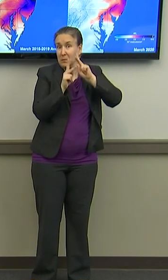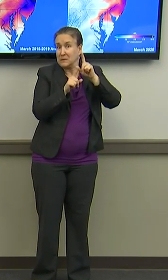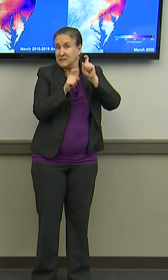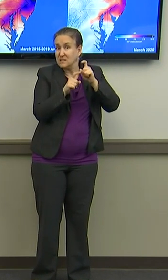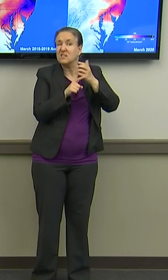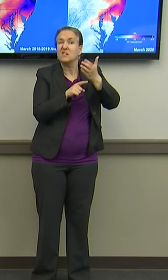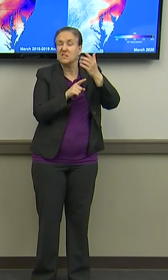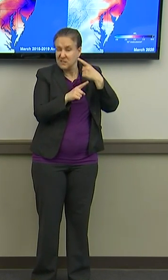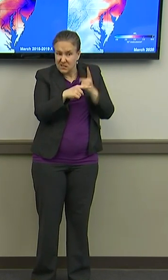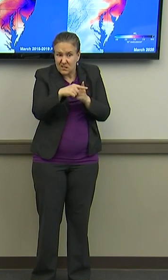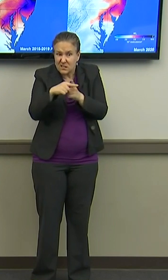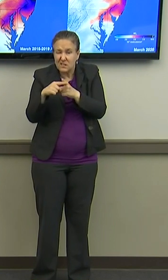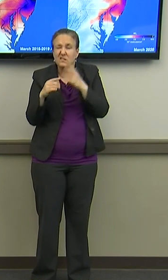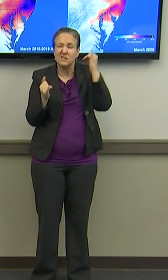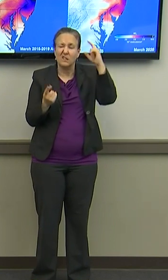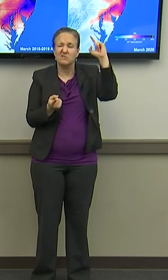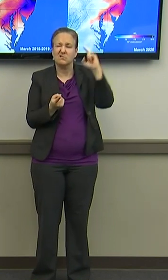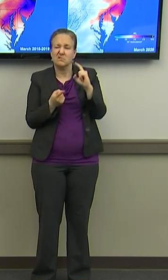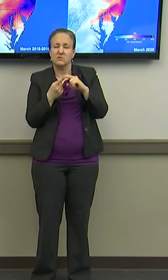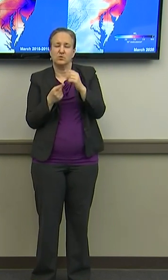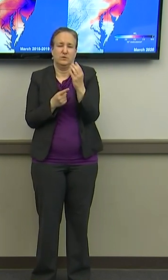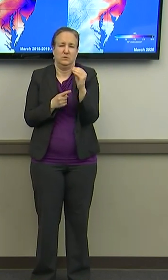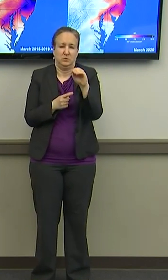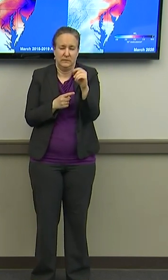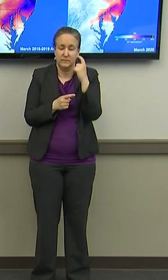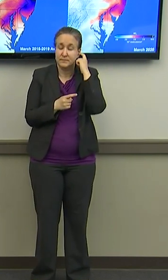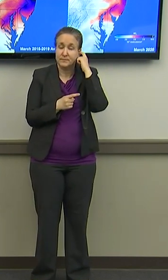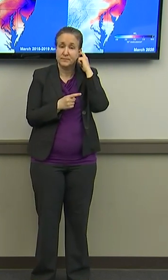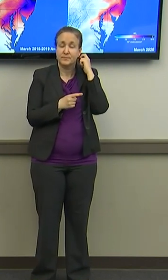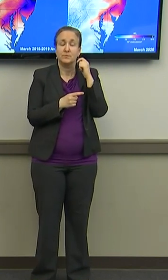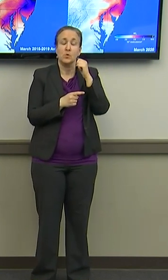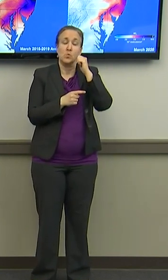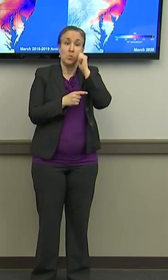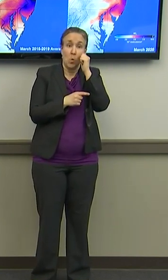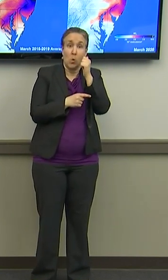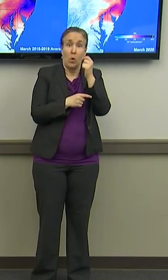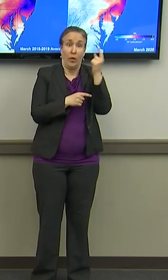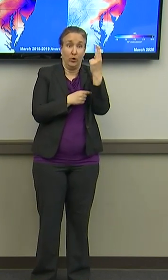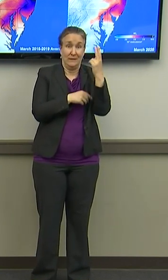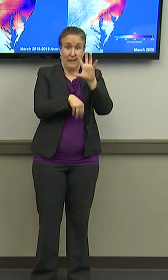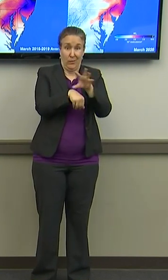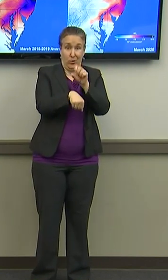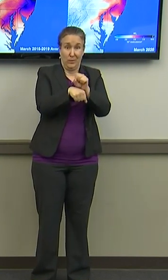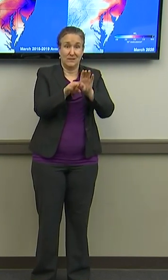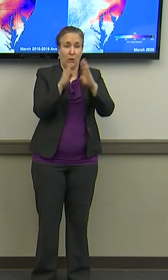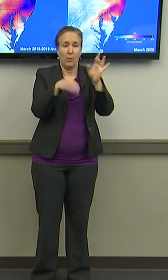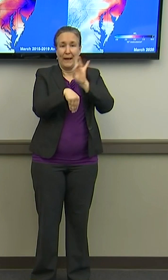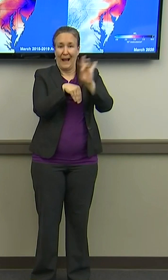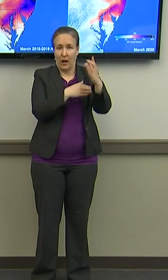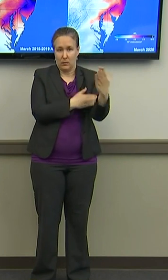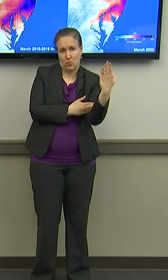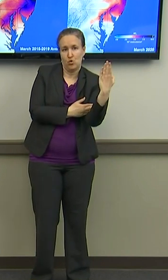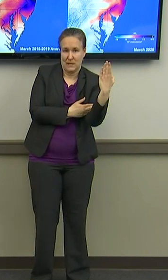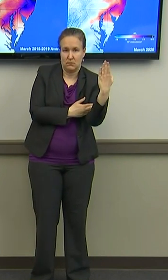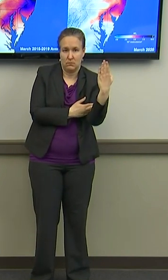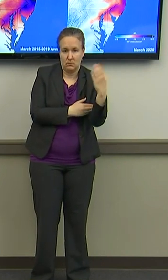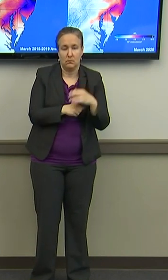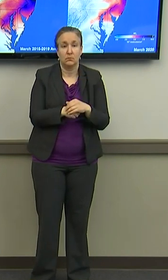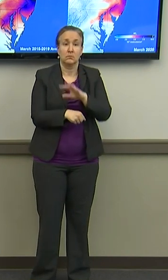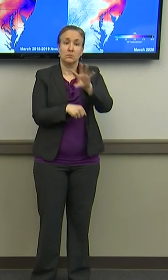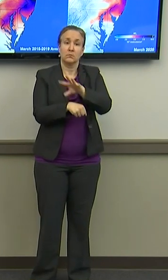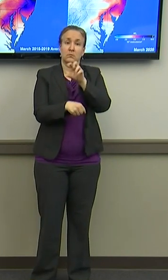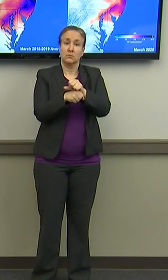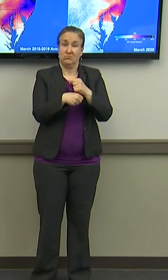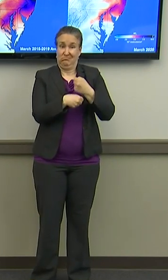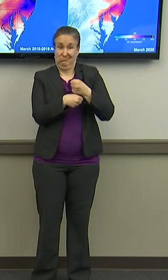coming back positive. The appointments for tomorrow, Thursday, will open at 8 a.m. tomorrow morning. Appointments can